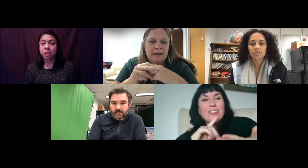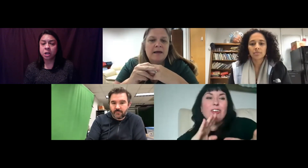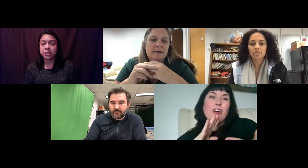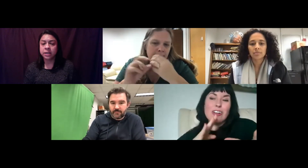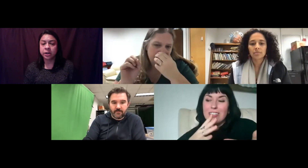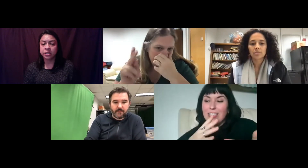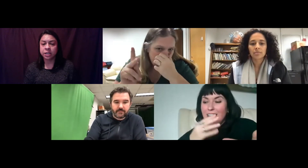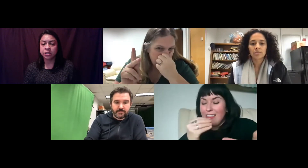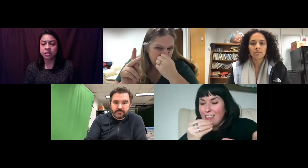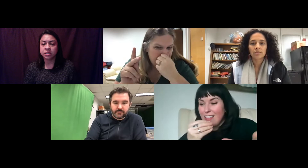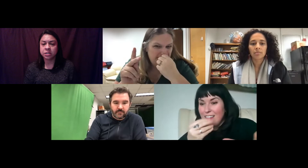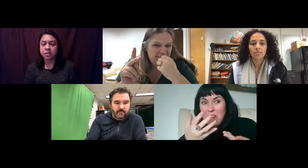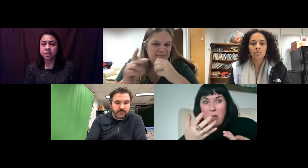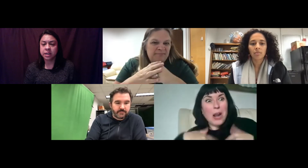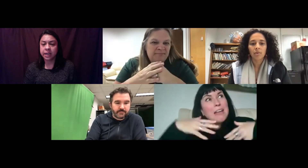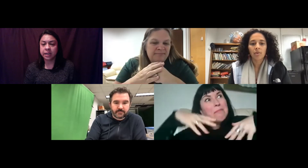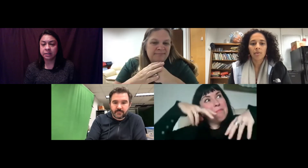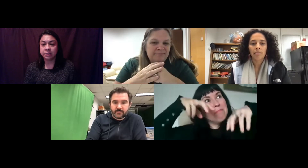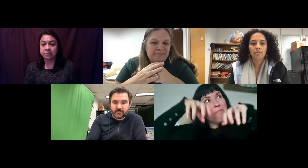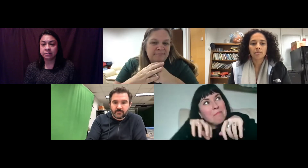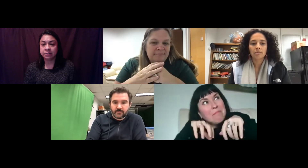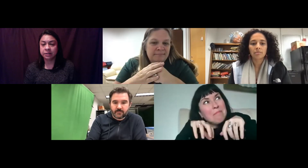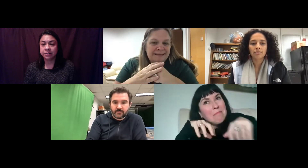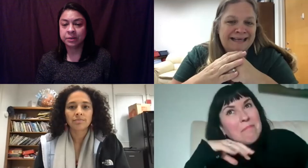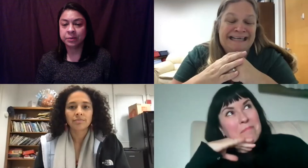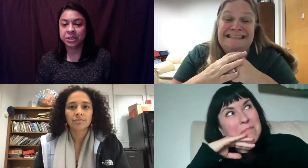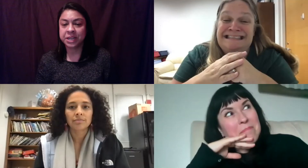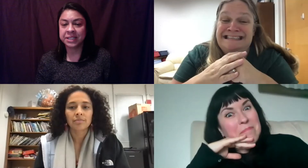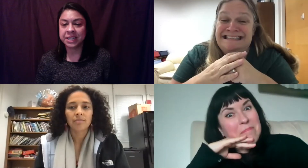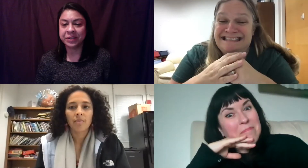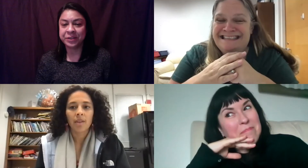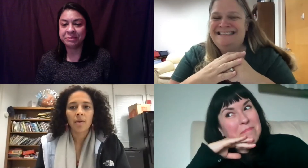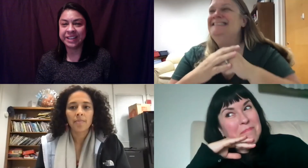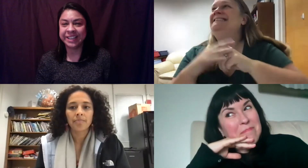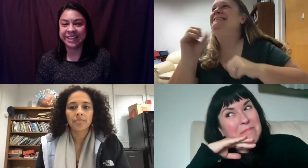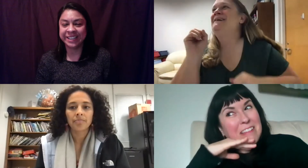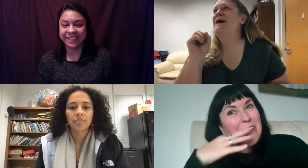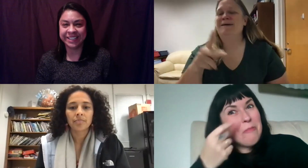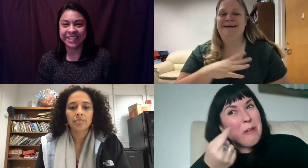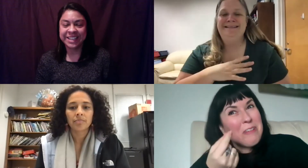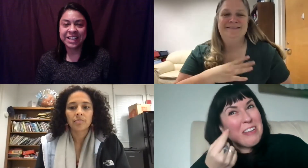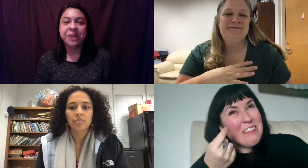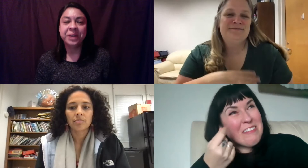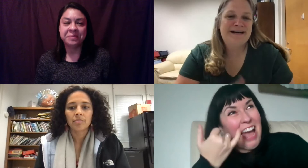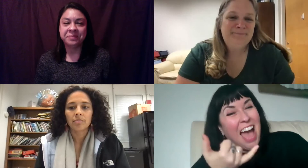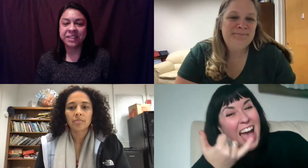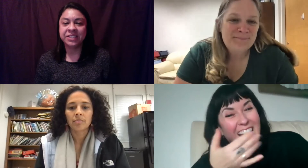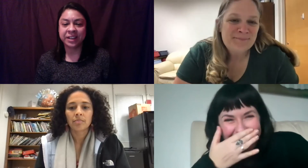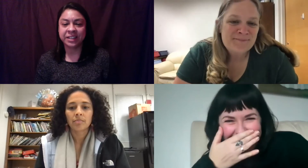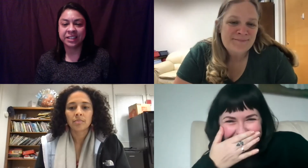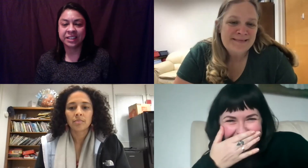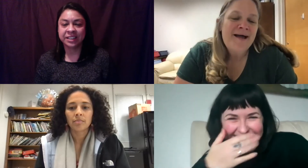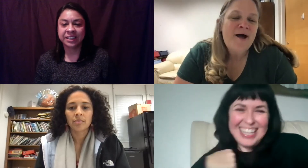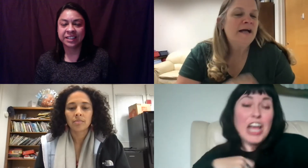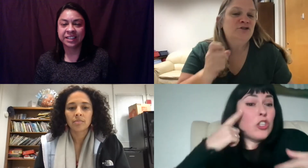We talked and had our discussion and we just kind of sat there for a minute. Okay, that's